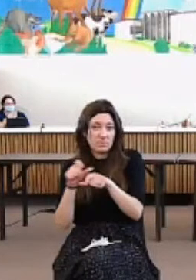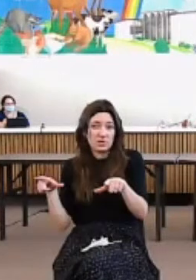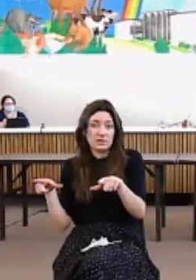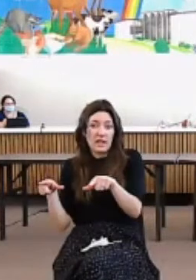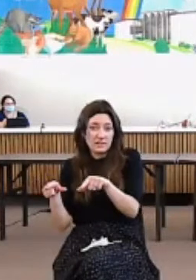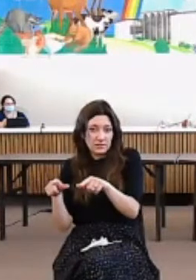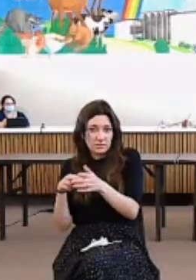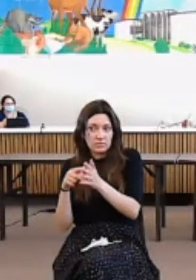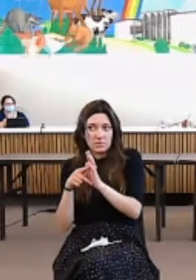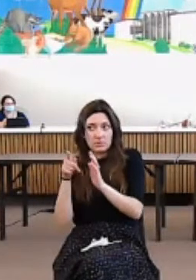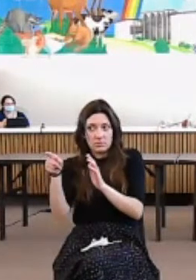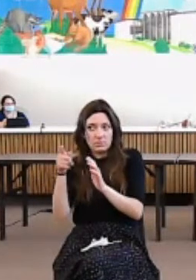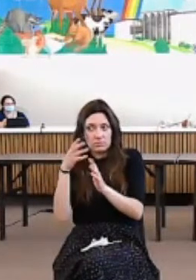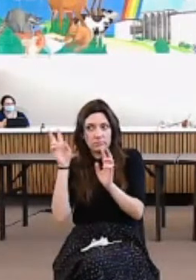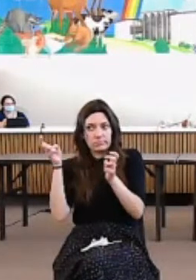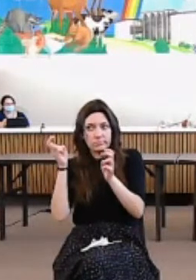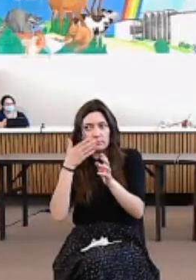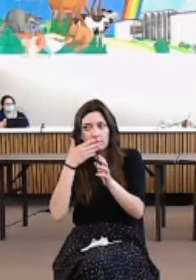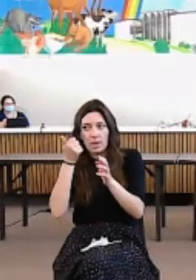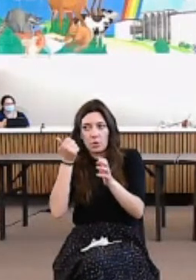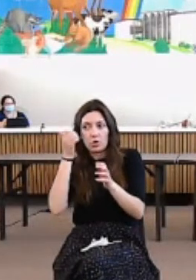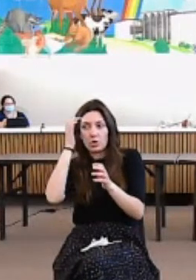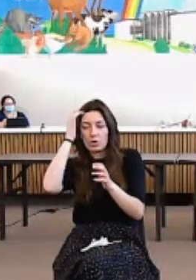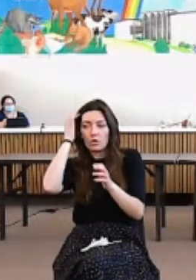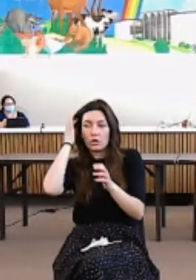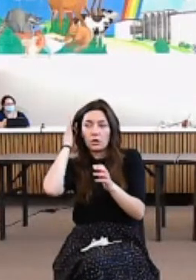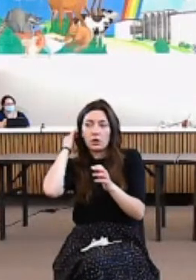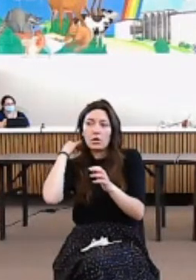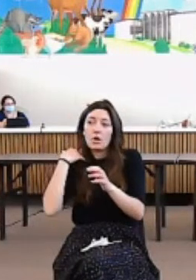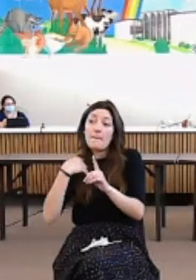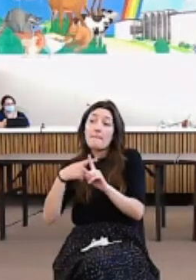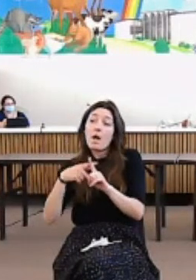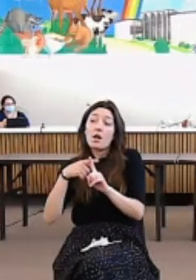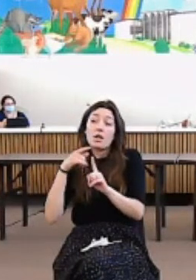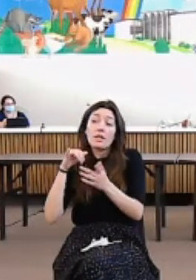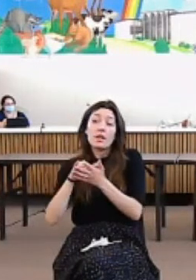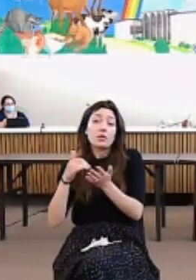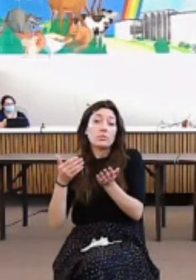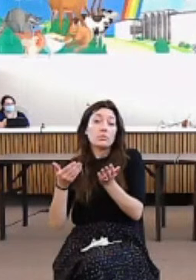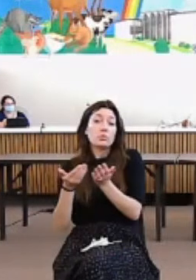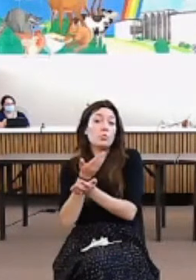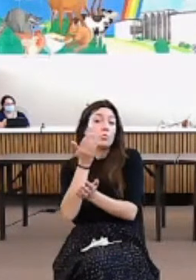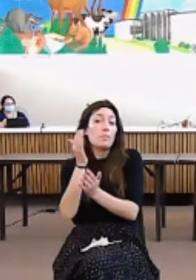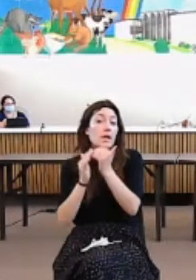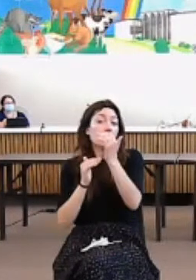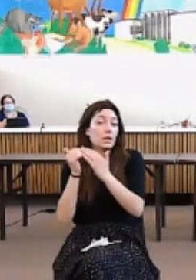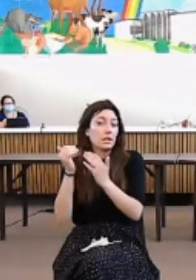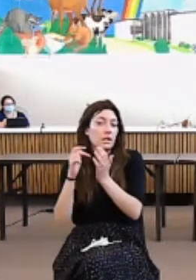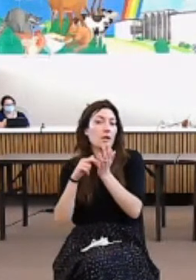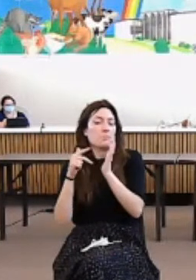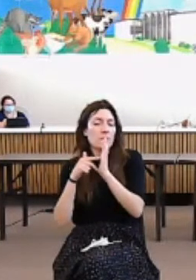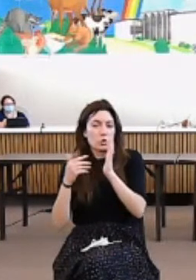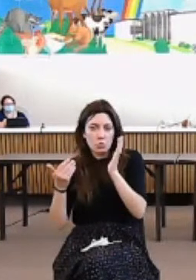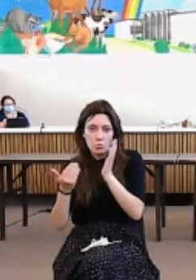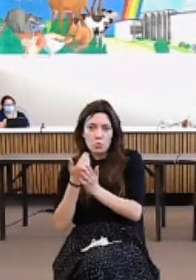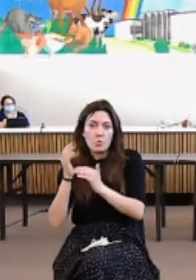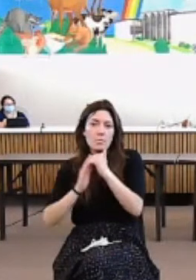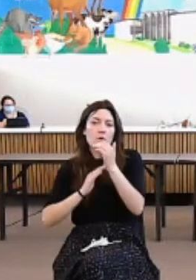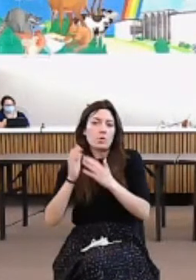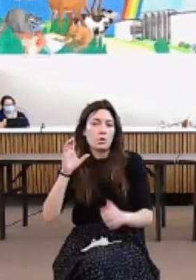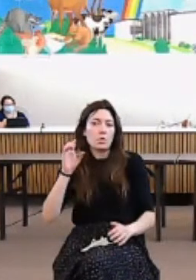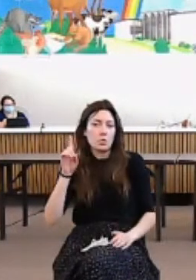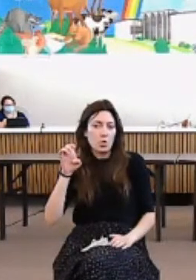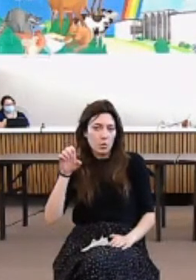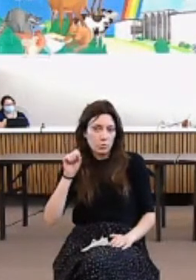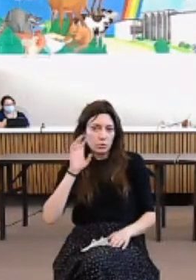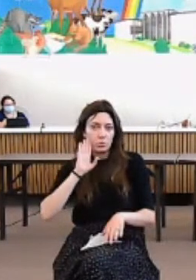actually better. The other thing is it will be, because it's a newer building, it'll be under the newer building codes.